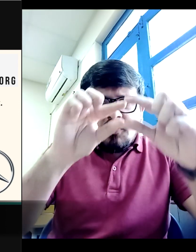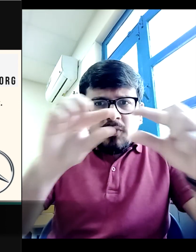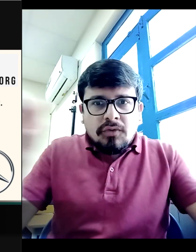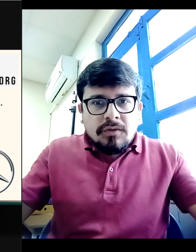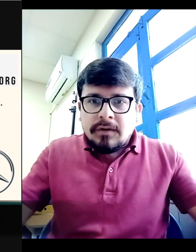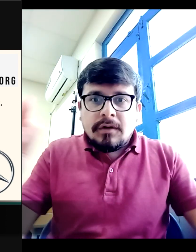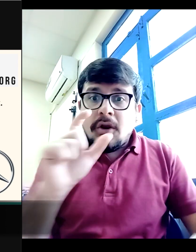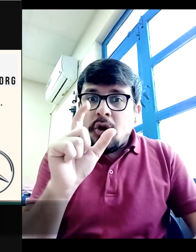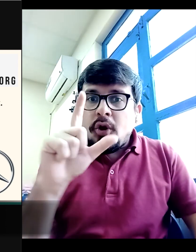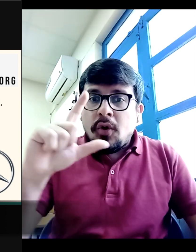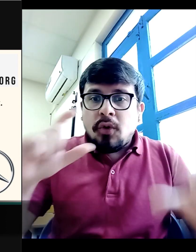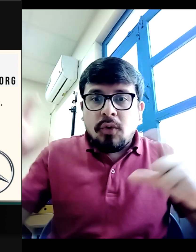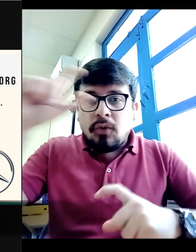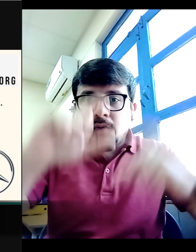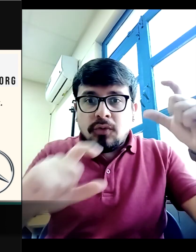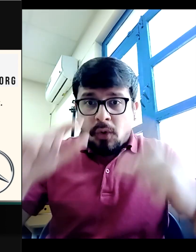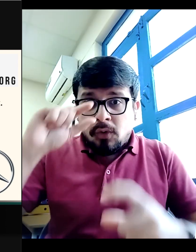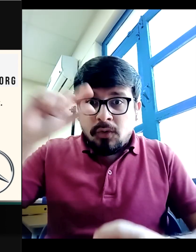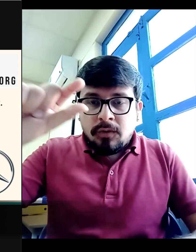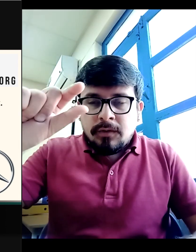at logo for Apple.